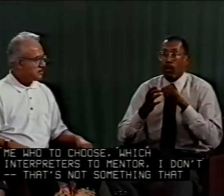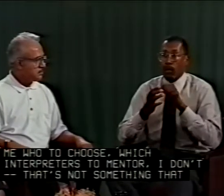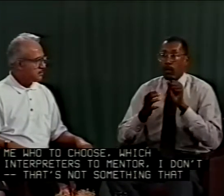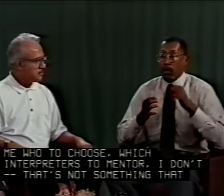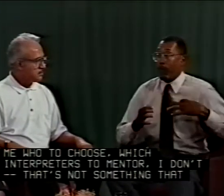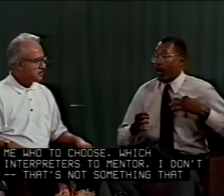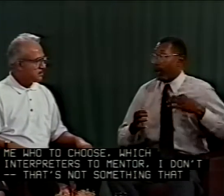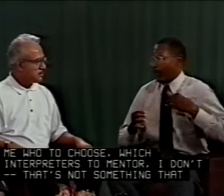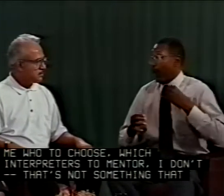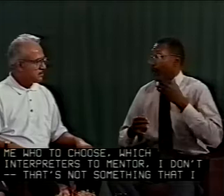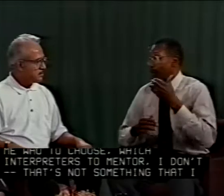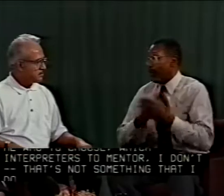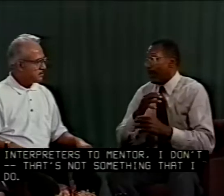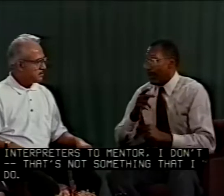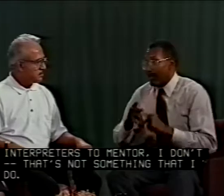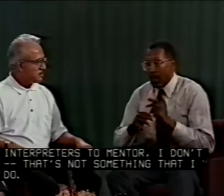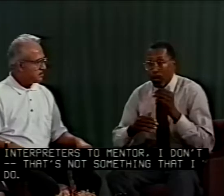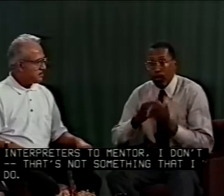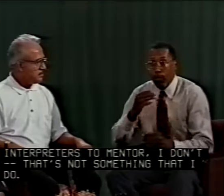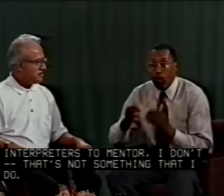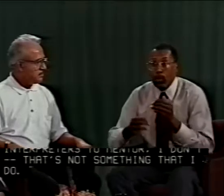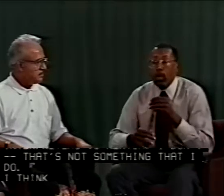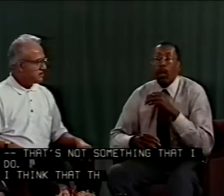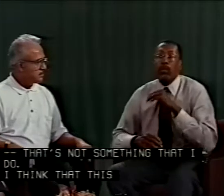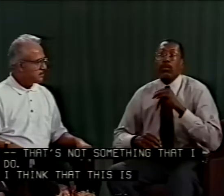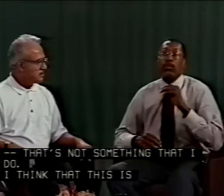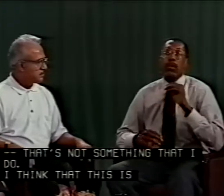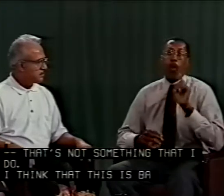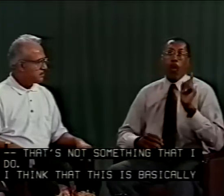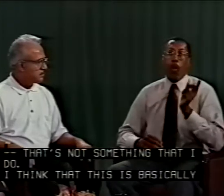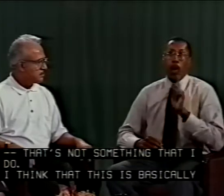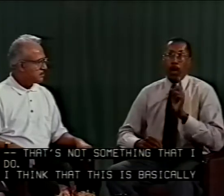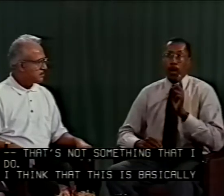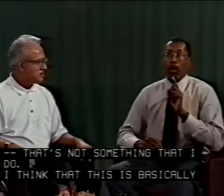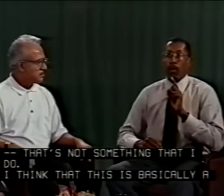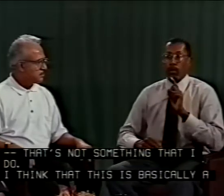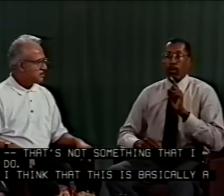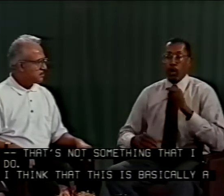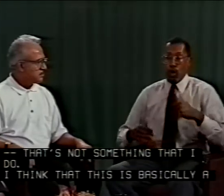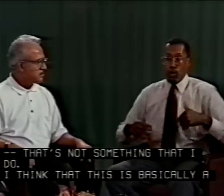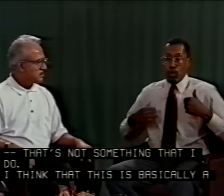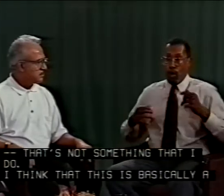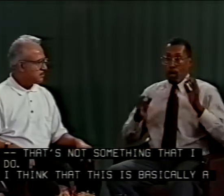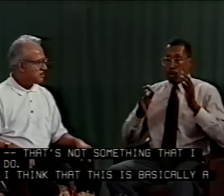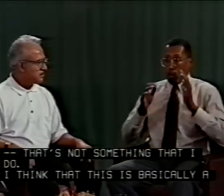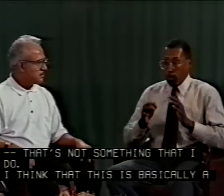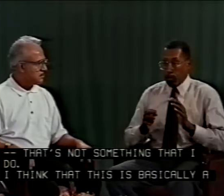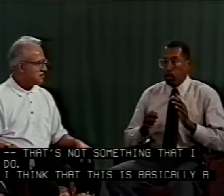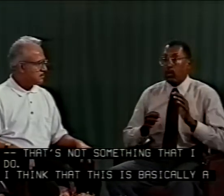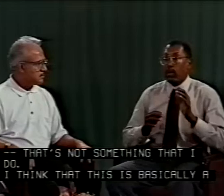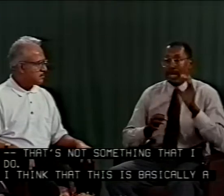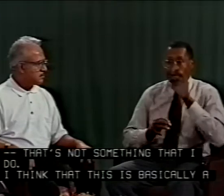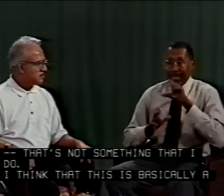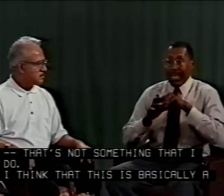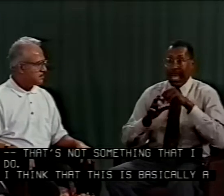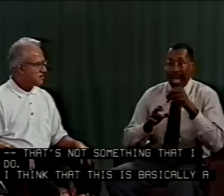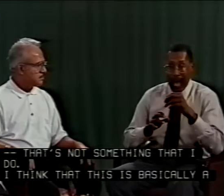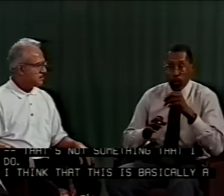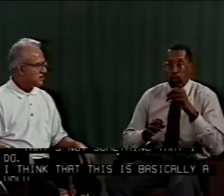I think that this is basically a voluntary type of process where maybe young interpreters seek